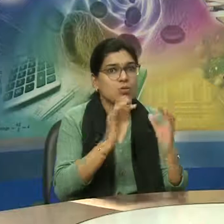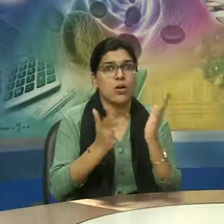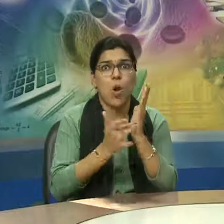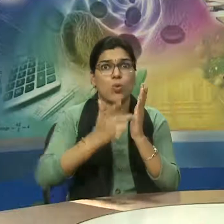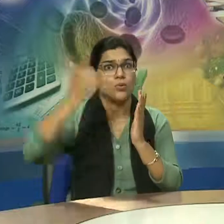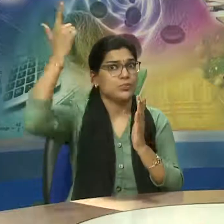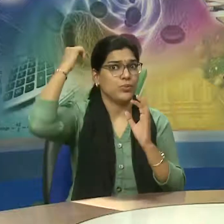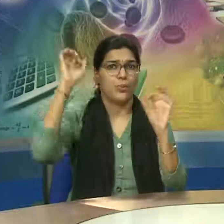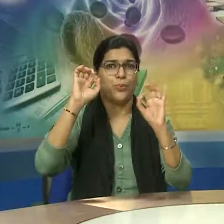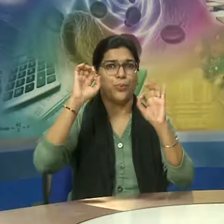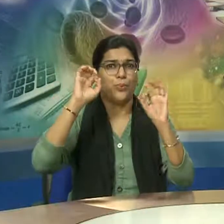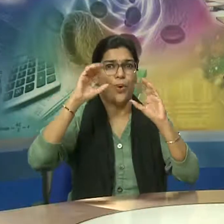more honest